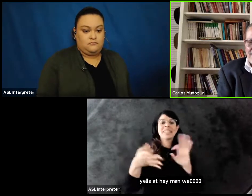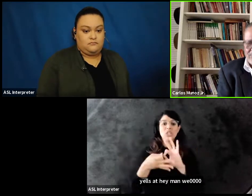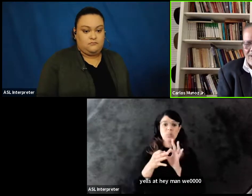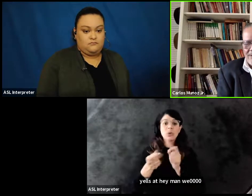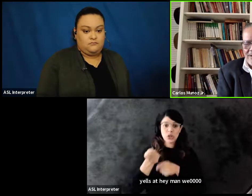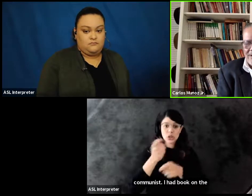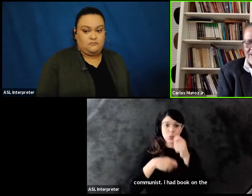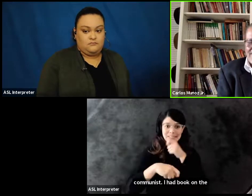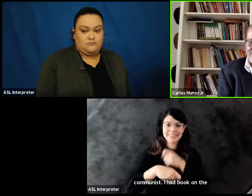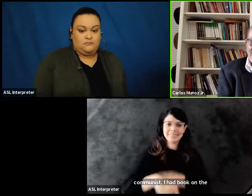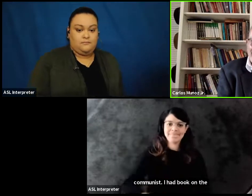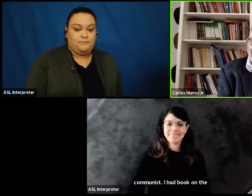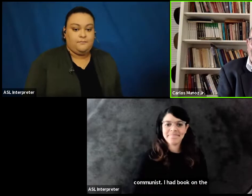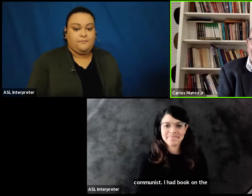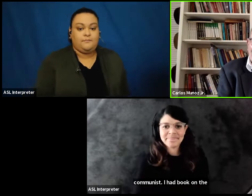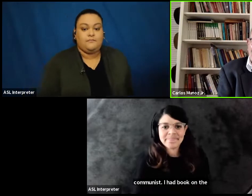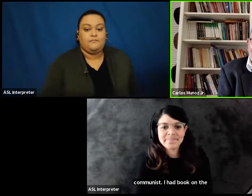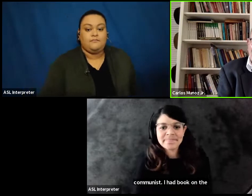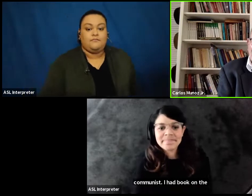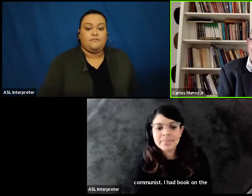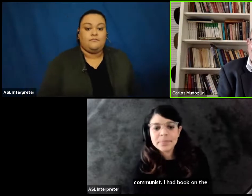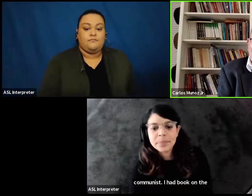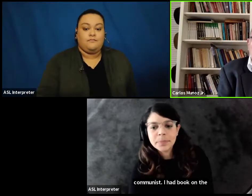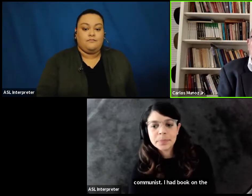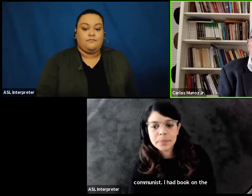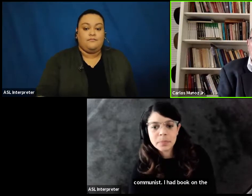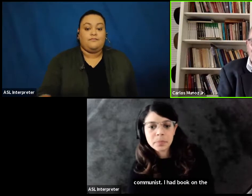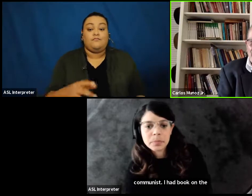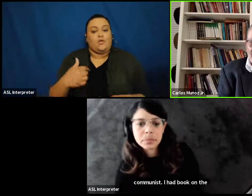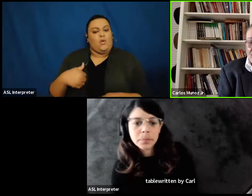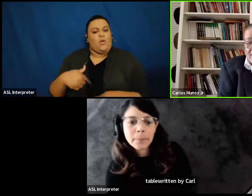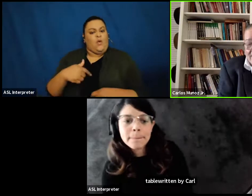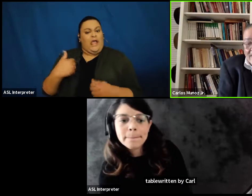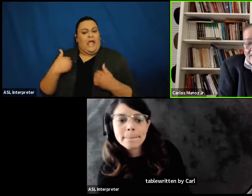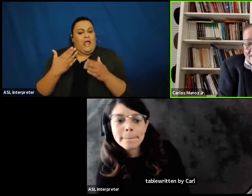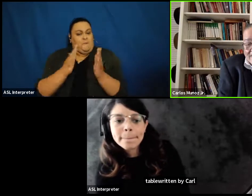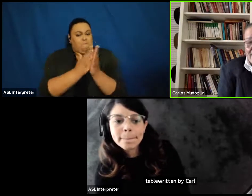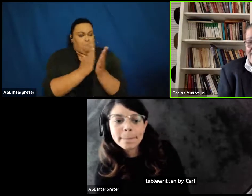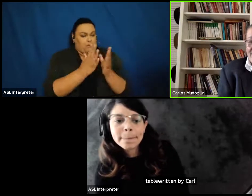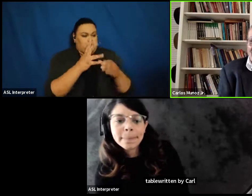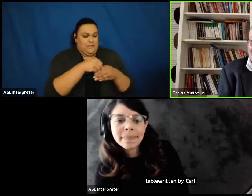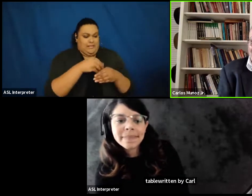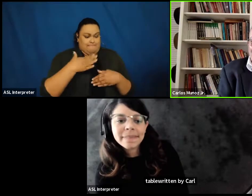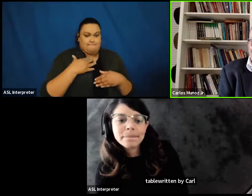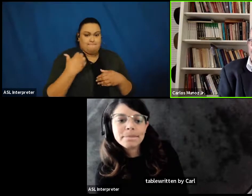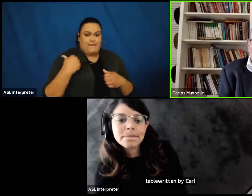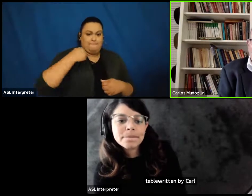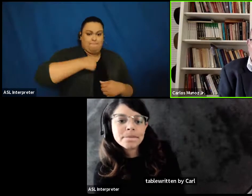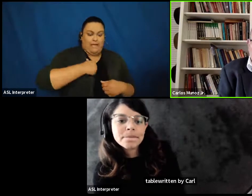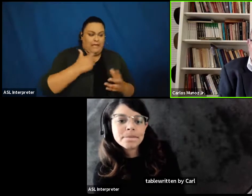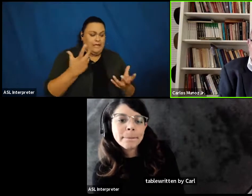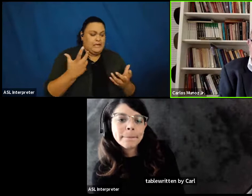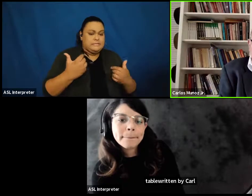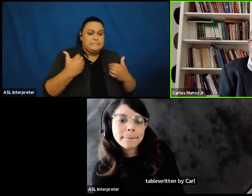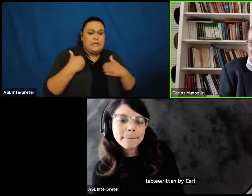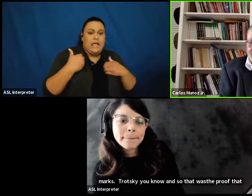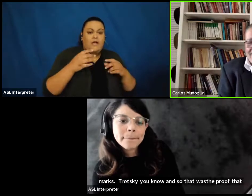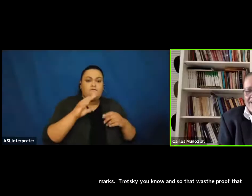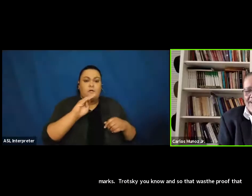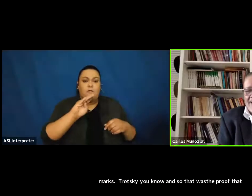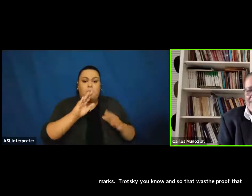communists, Trotsky, and so that was the proof that I was a communist, right? And I tried to explain, wait a